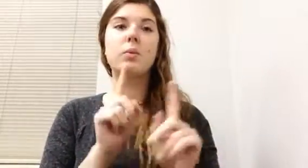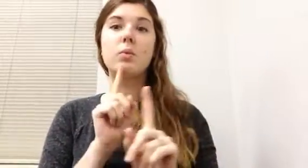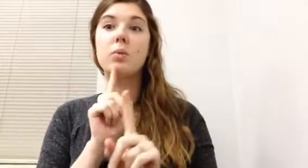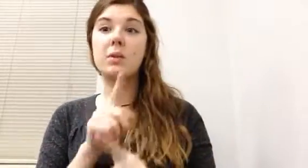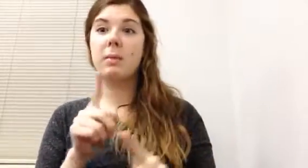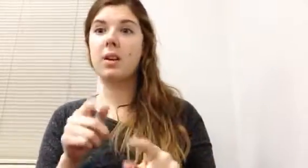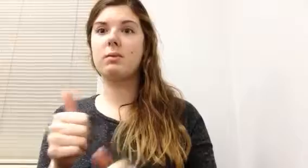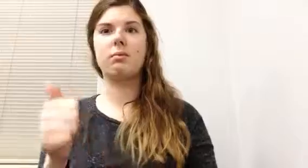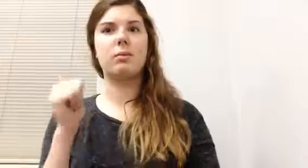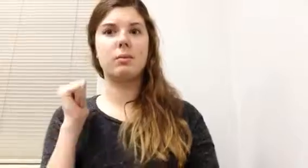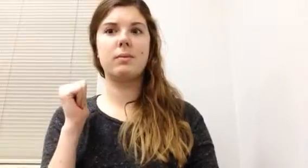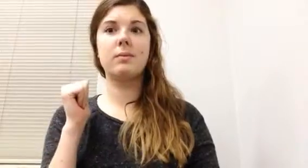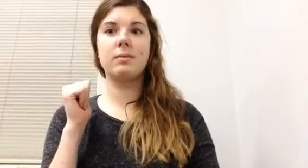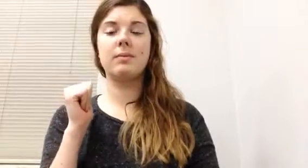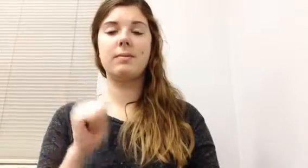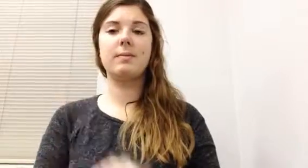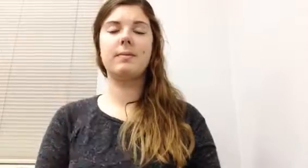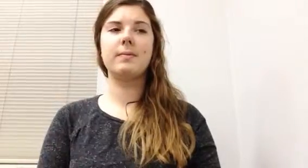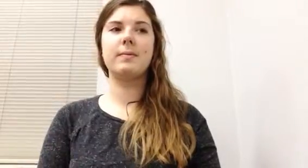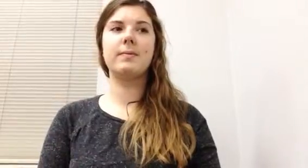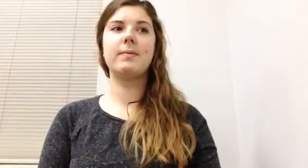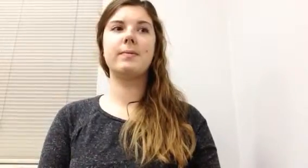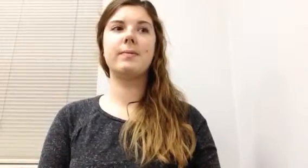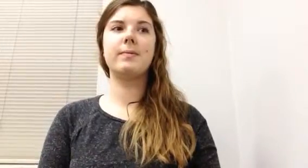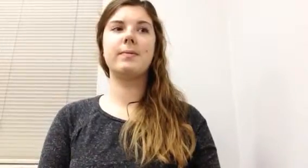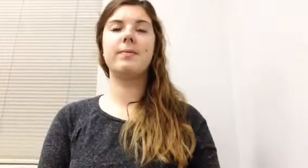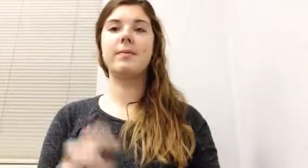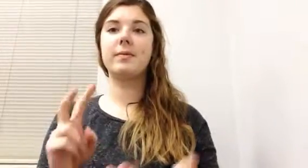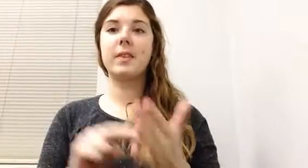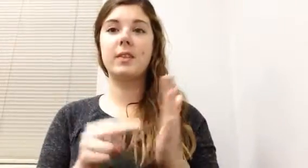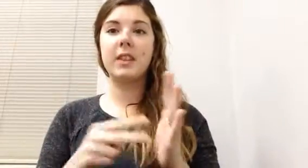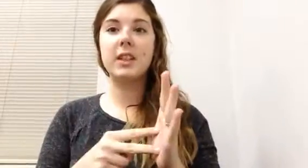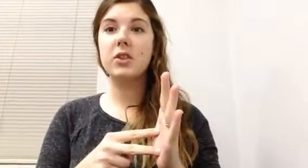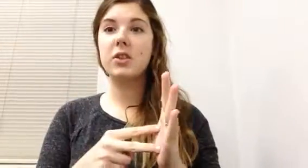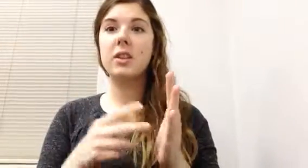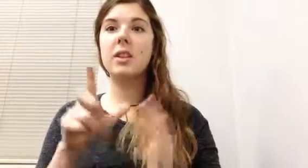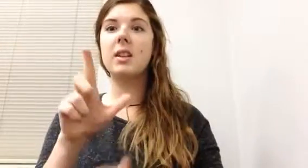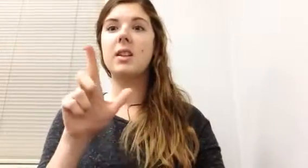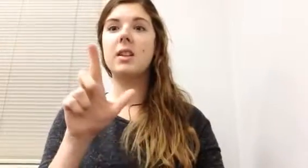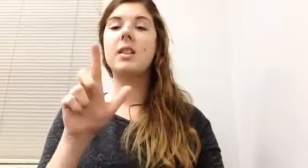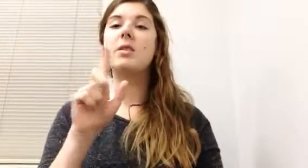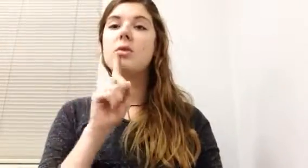response, and institution building. Definition, legitimacy, reemergence, institution.